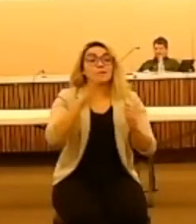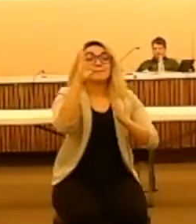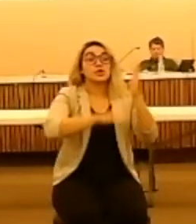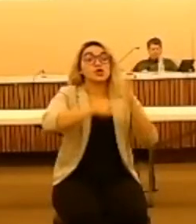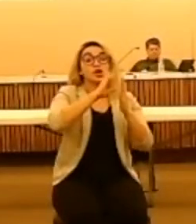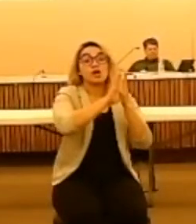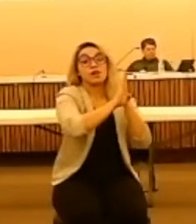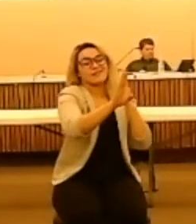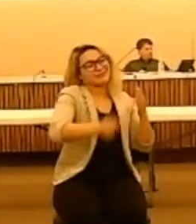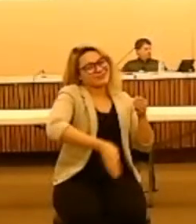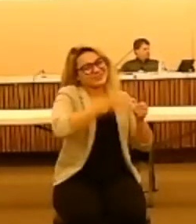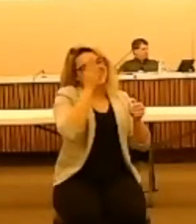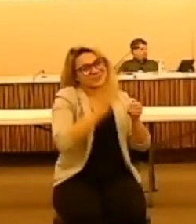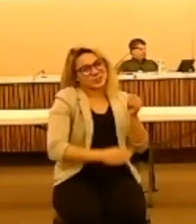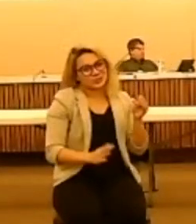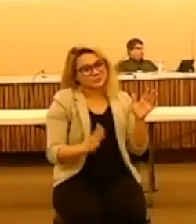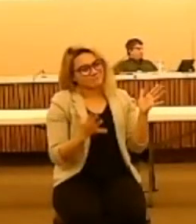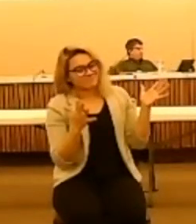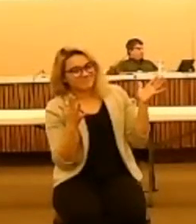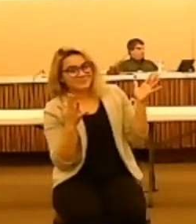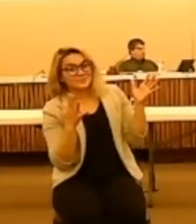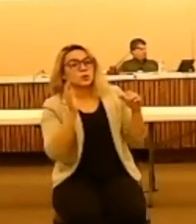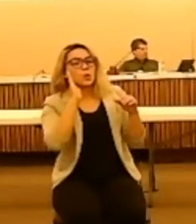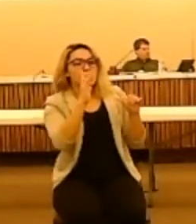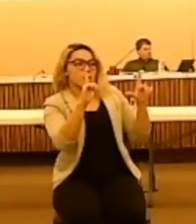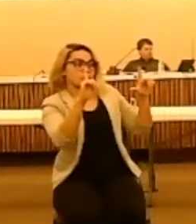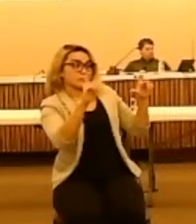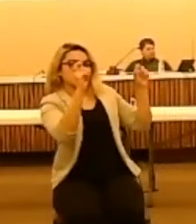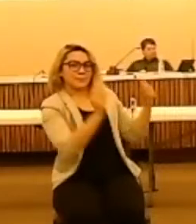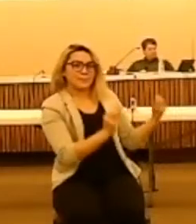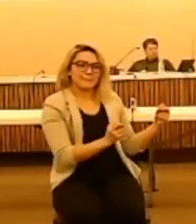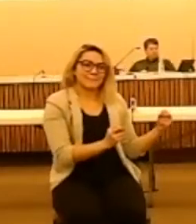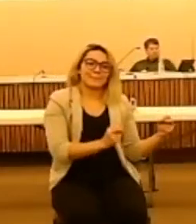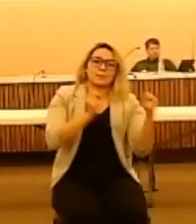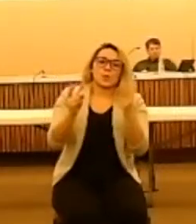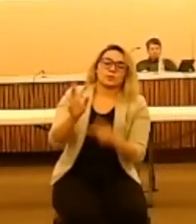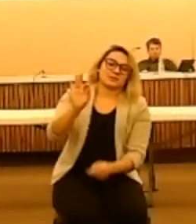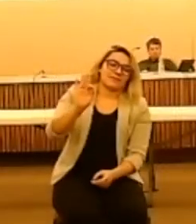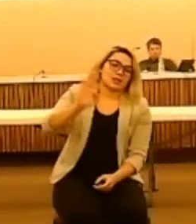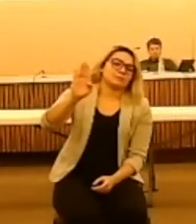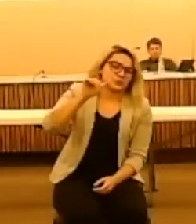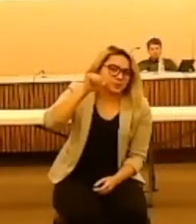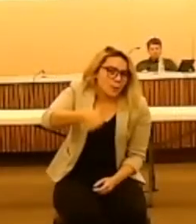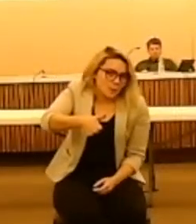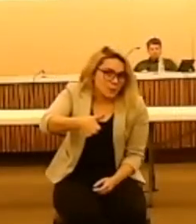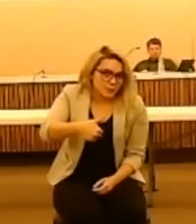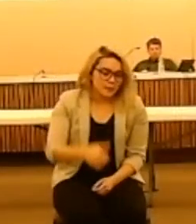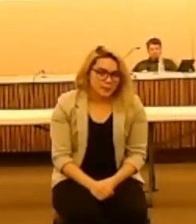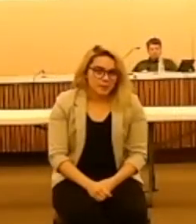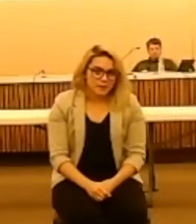The completed project will be posted on Downs Facebook tomorrow.